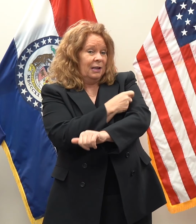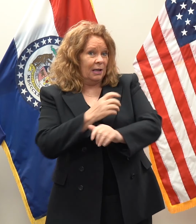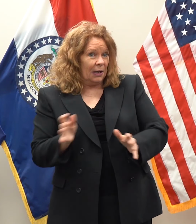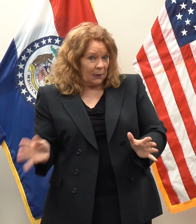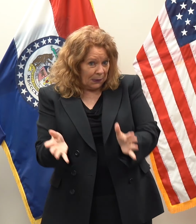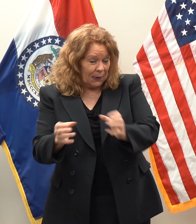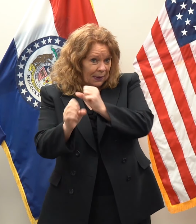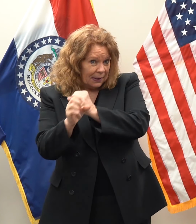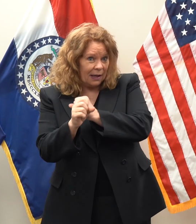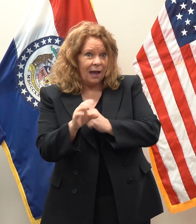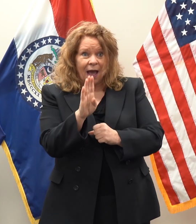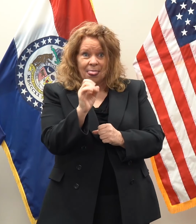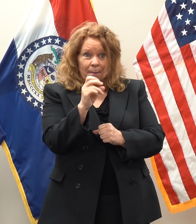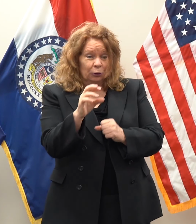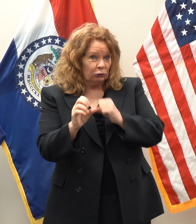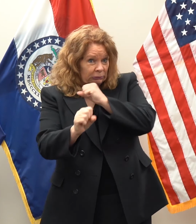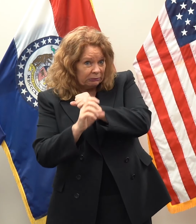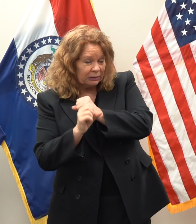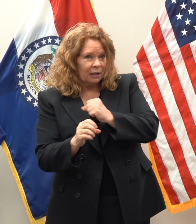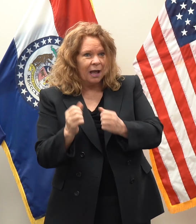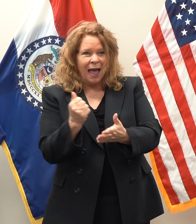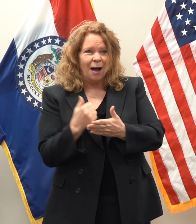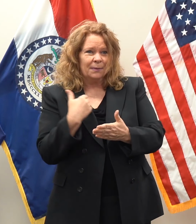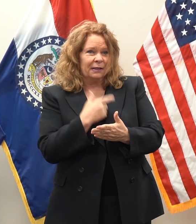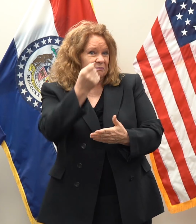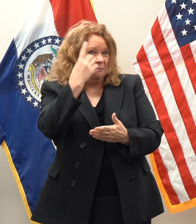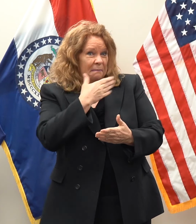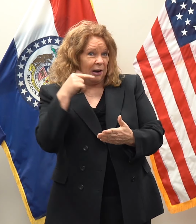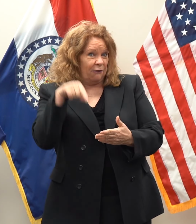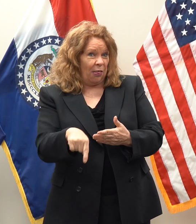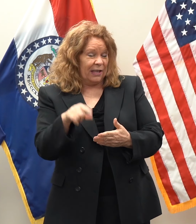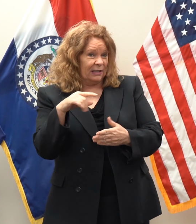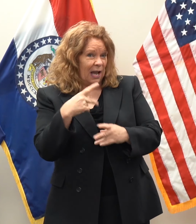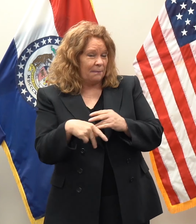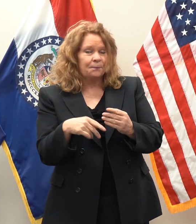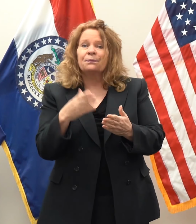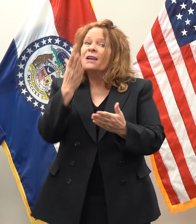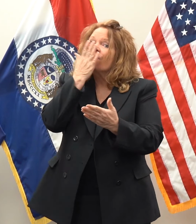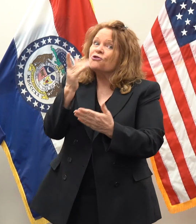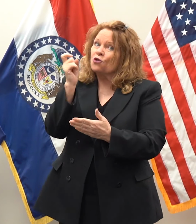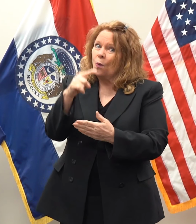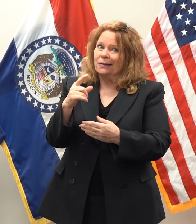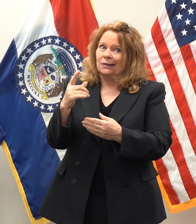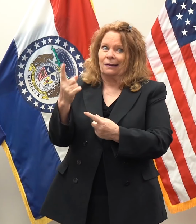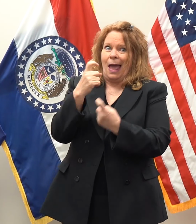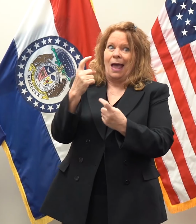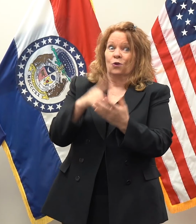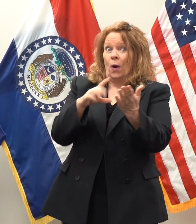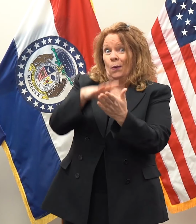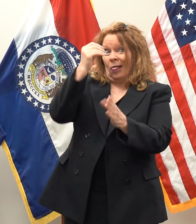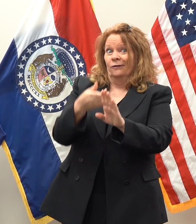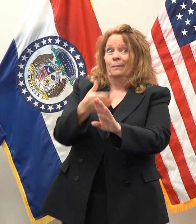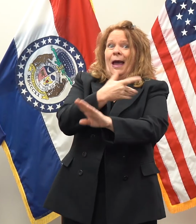then the booster push that better prepares us for this next round of vaccination? That's a good question. The question is, what have we learned from